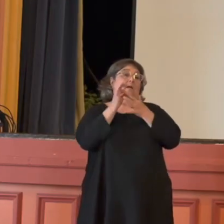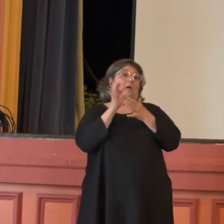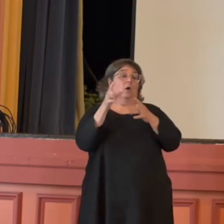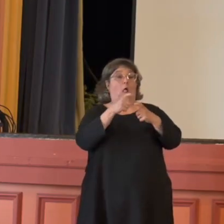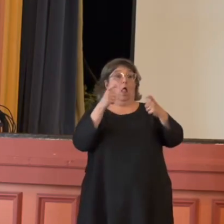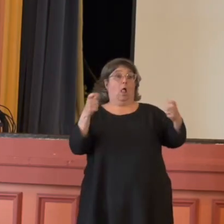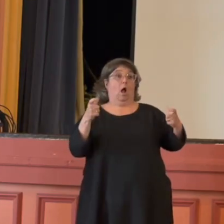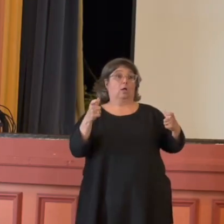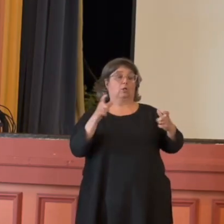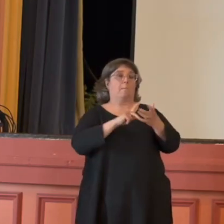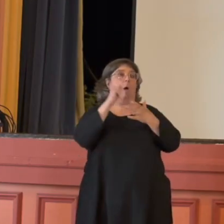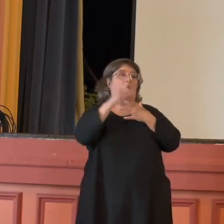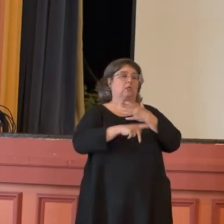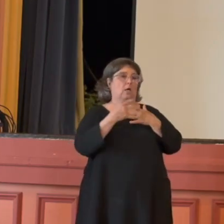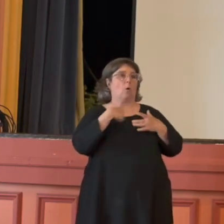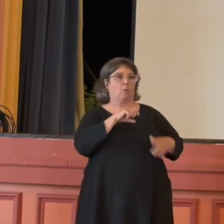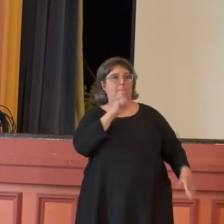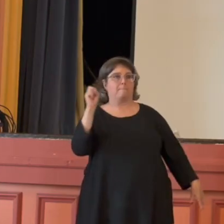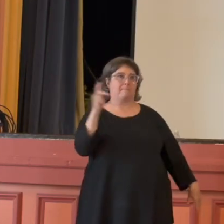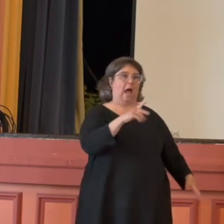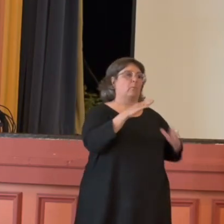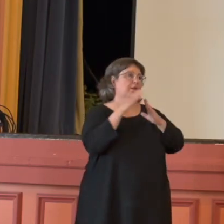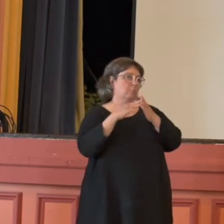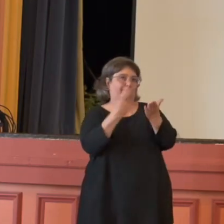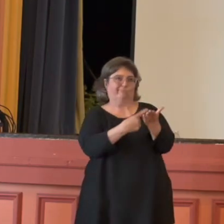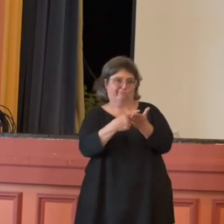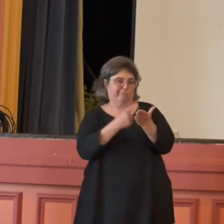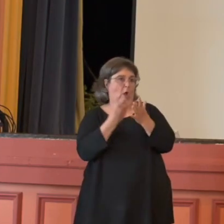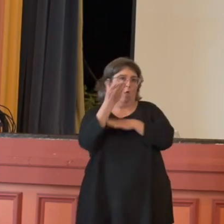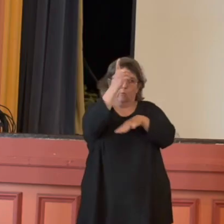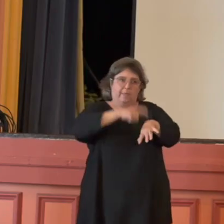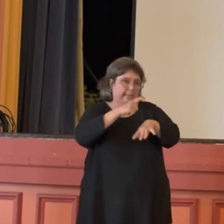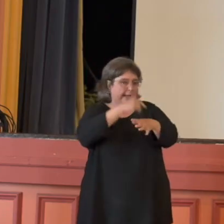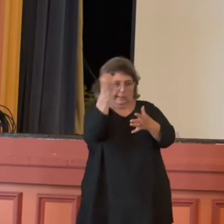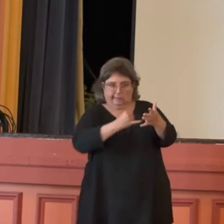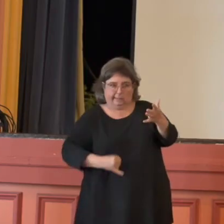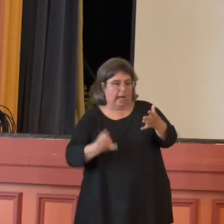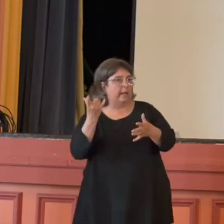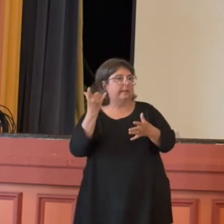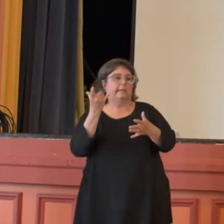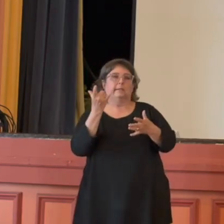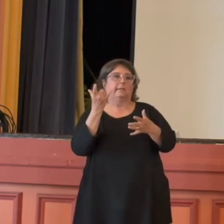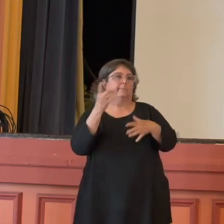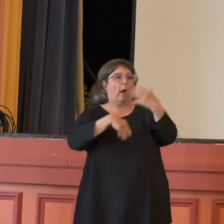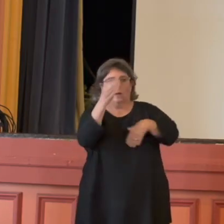those larger projects, we will be back with the community throughout that detailed design process.